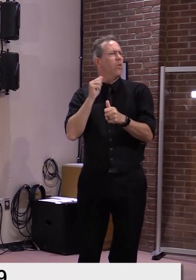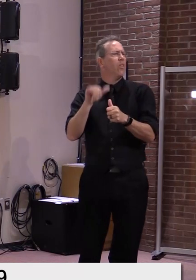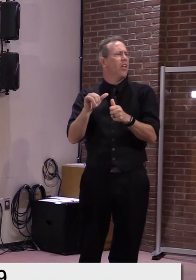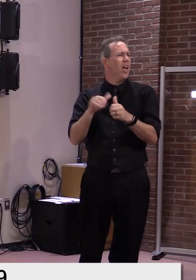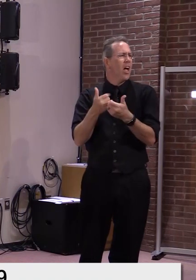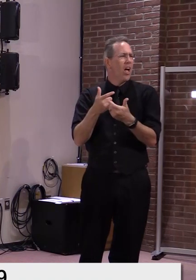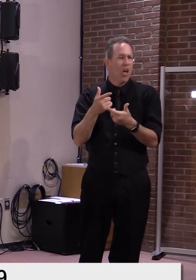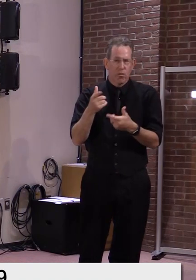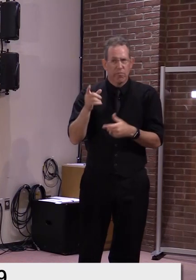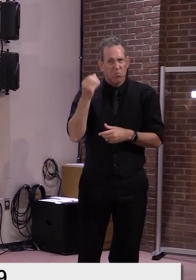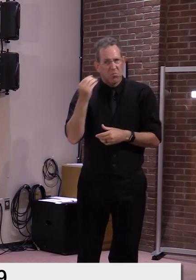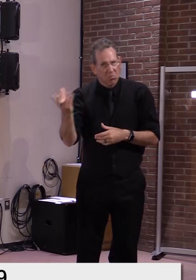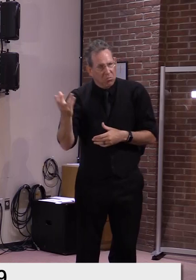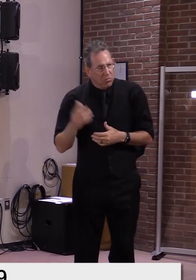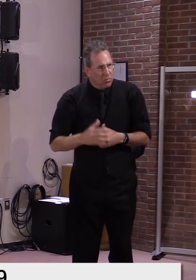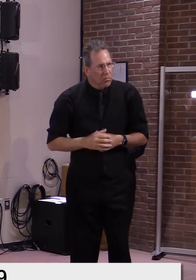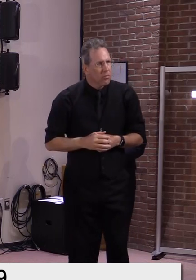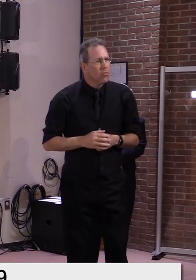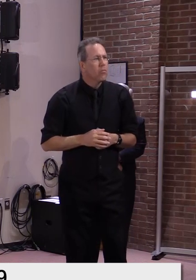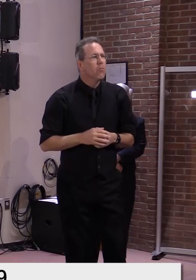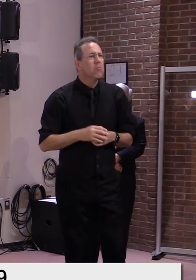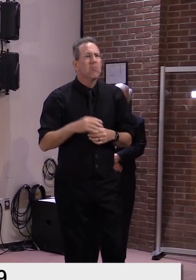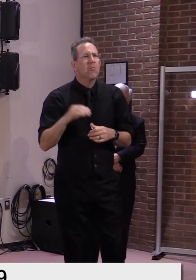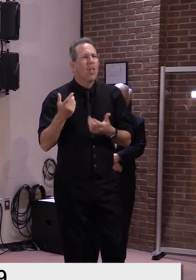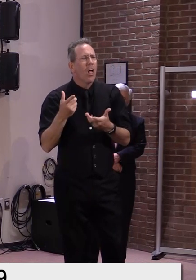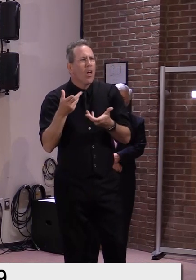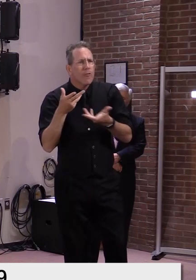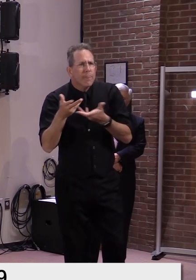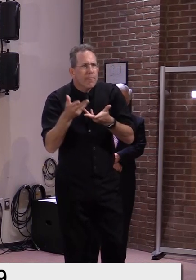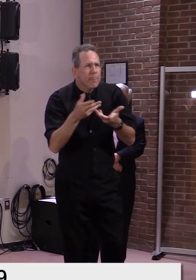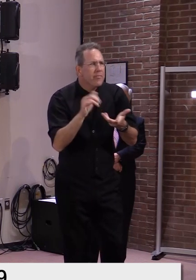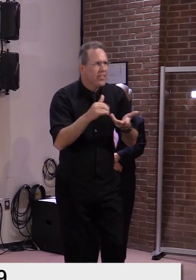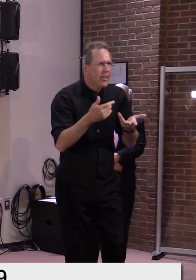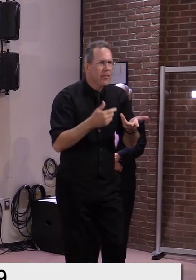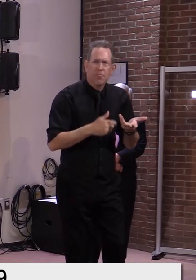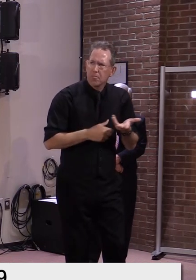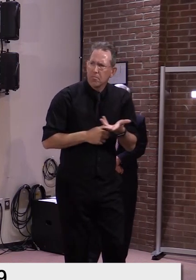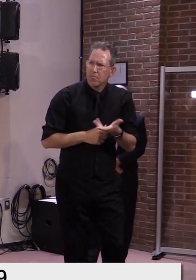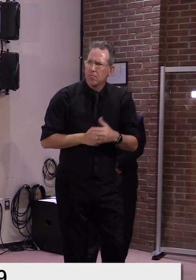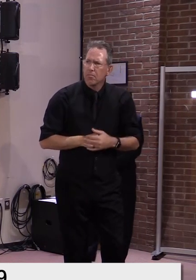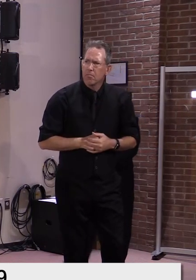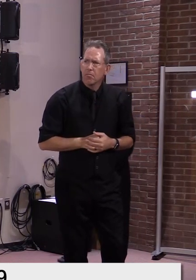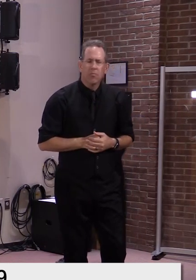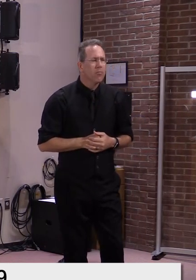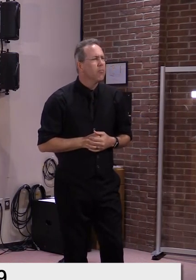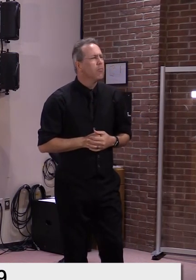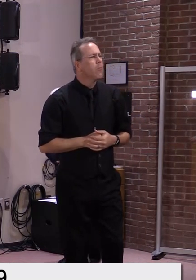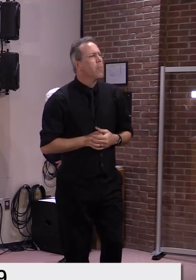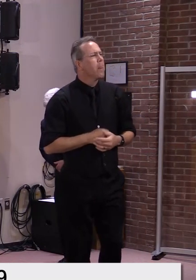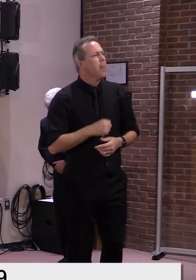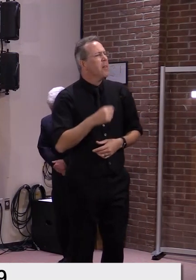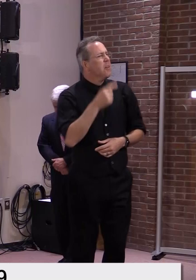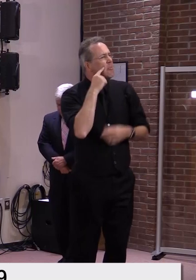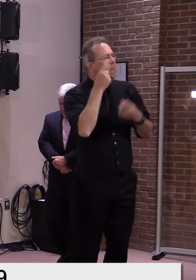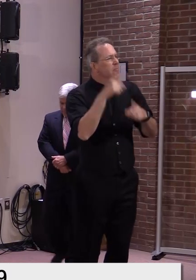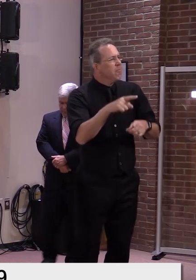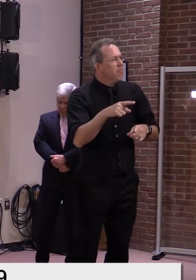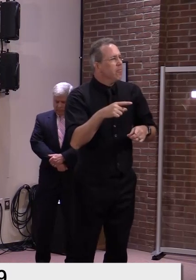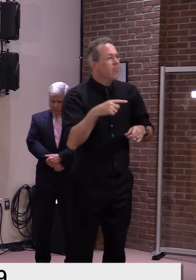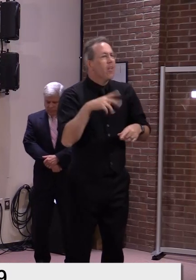was wondering. Go ahead. No, go ahead. I think, you know, for the most part, I think Vermonters and Vermont businesses have